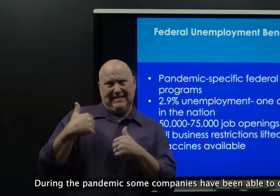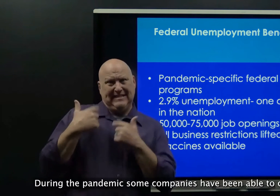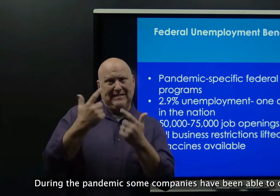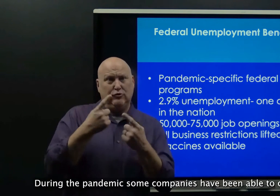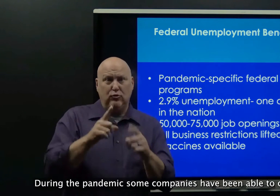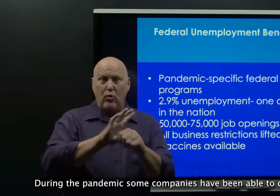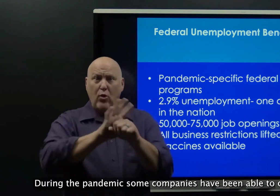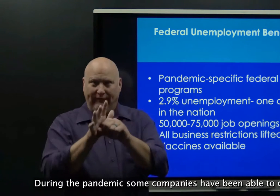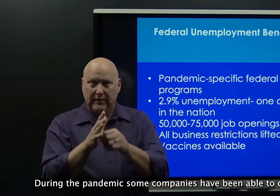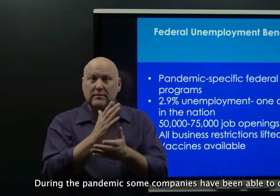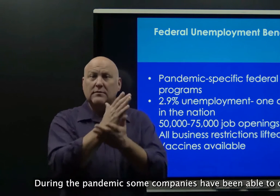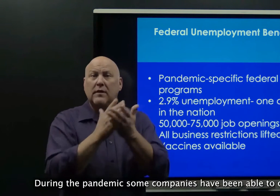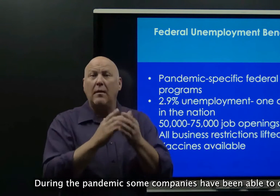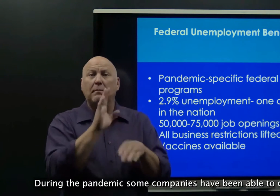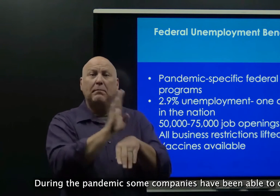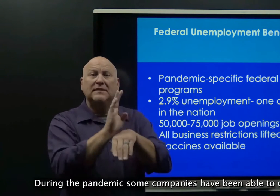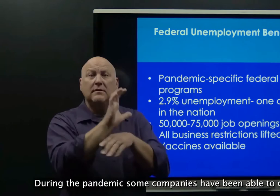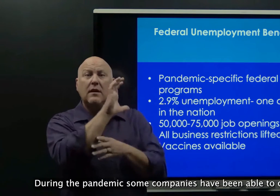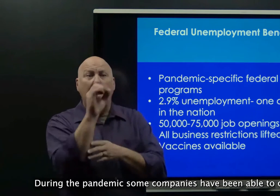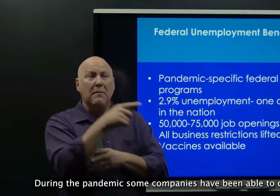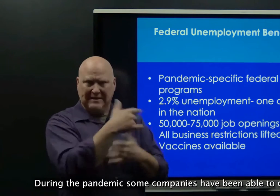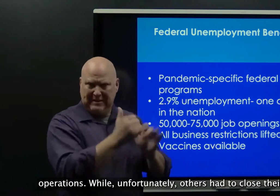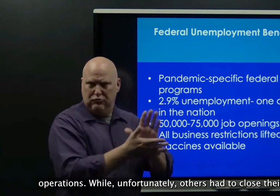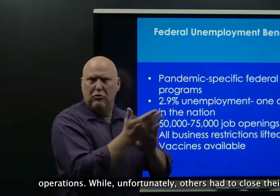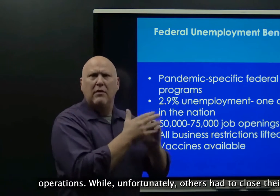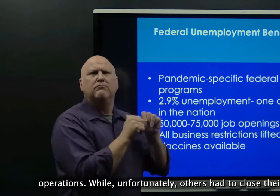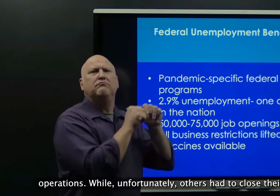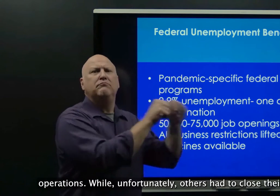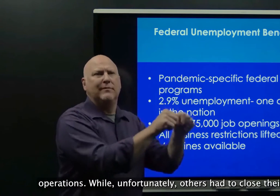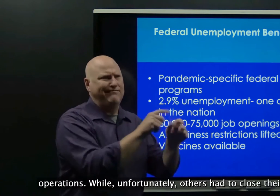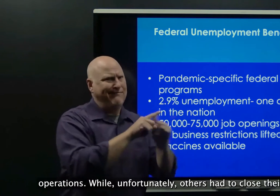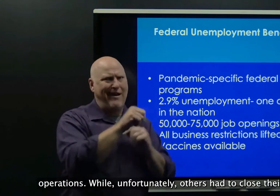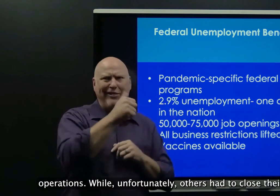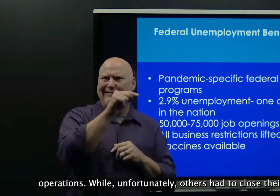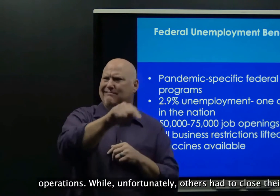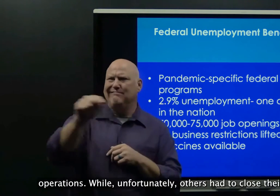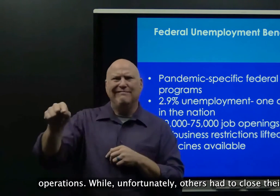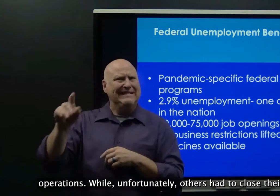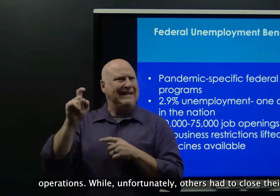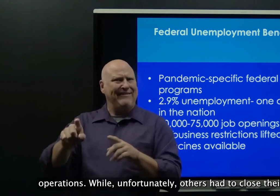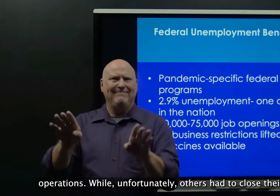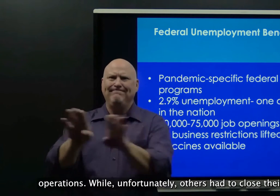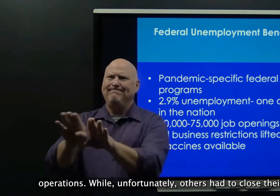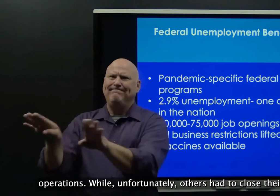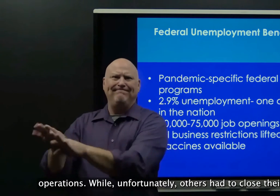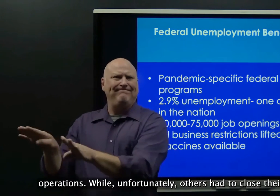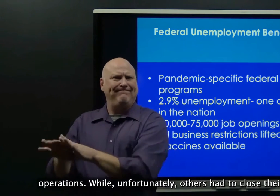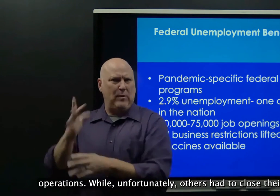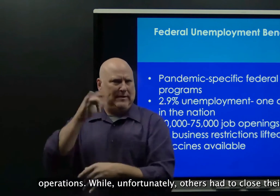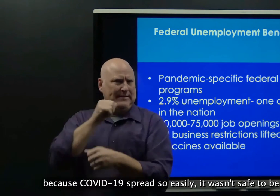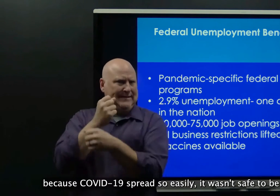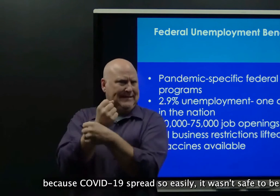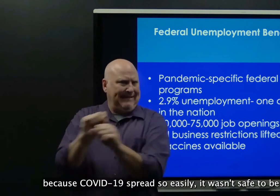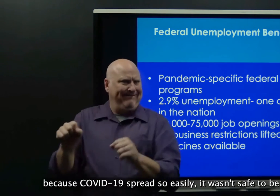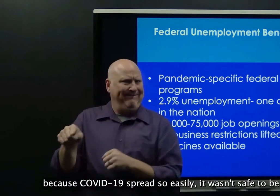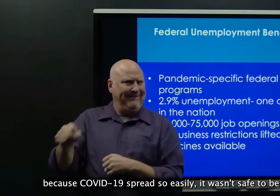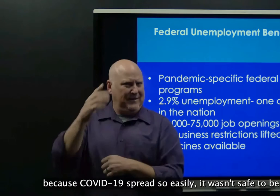During the pandemic, some companies have been able to continue operations, while unfortunately, others had to close their doors because COVID-19 spread